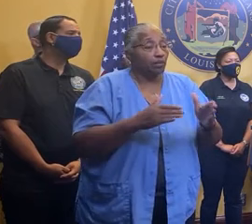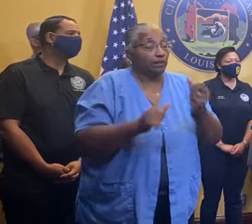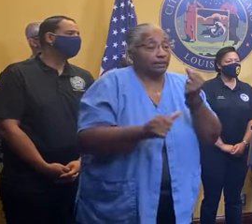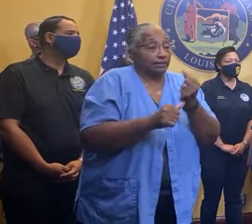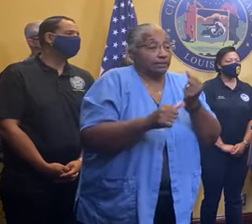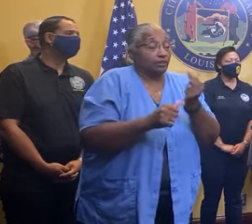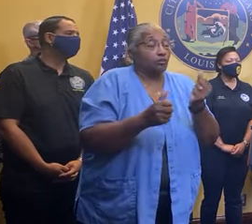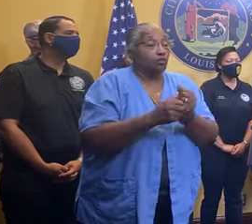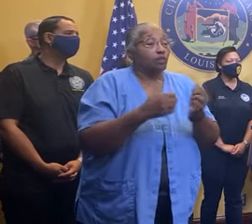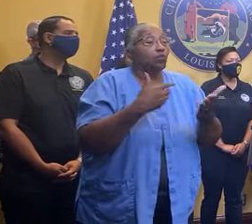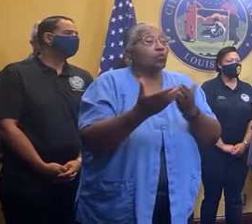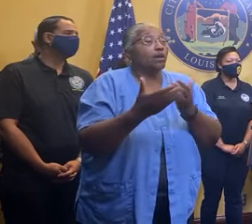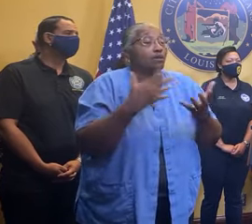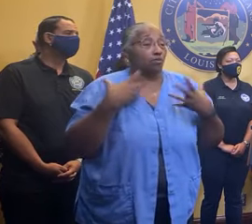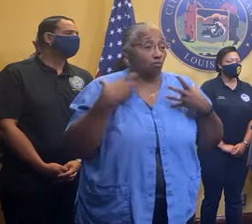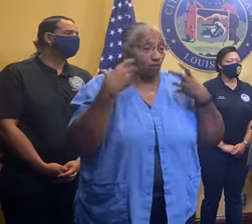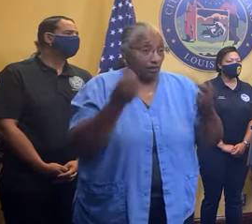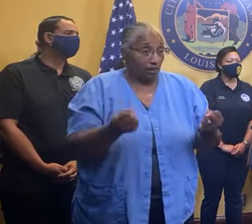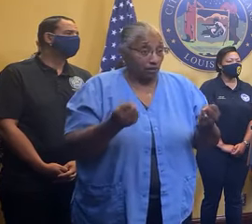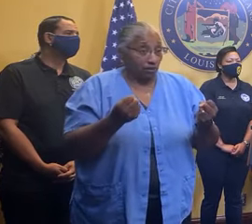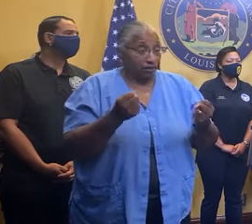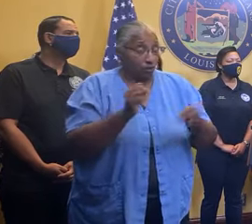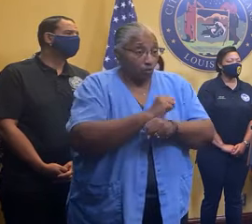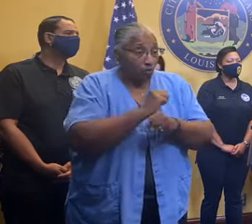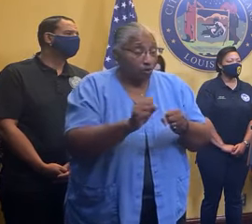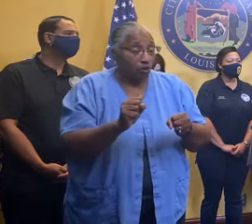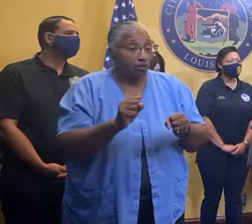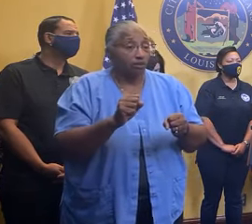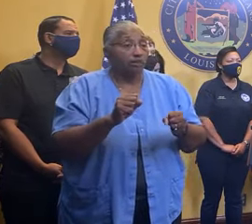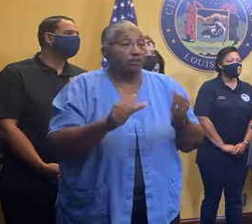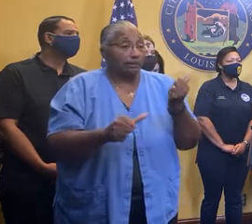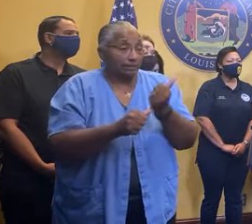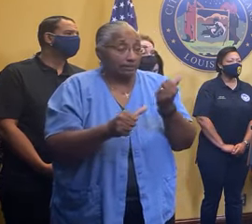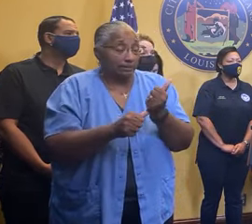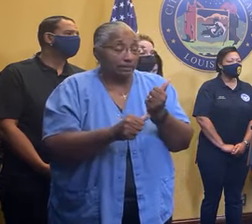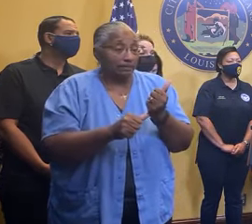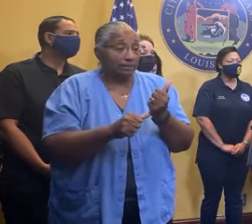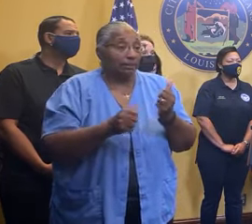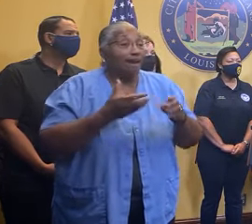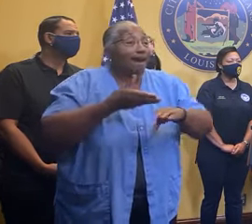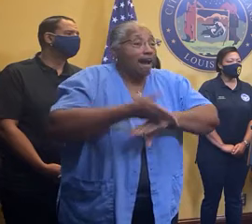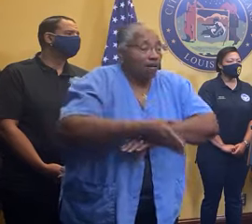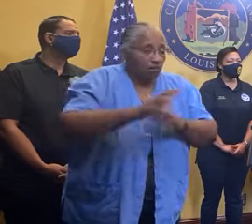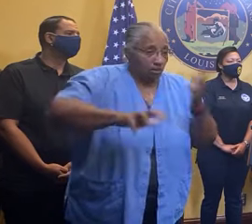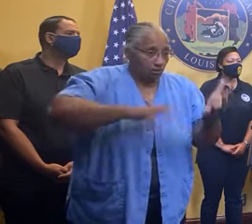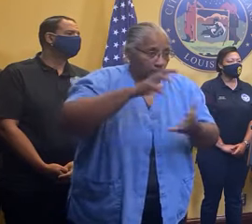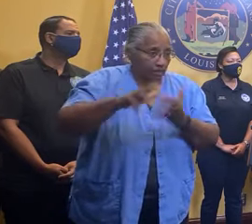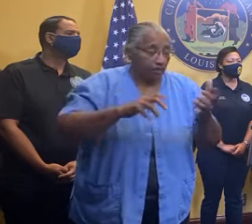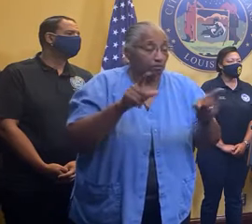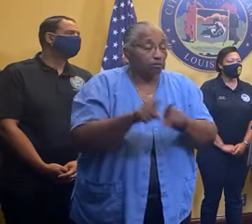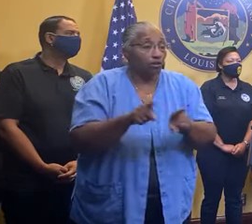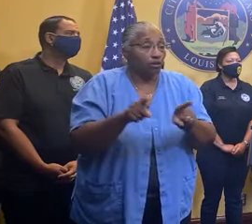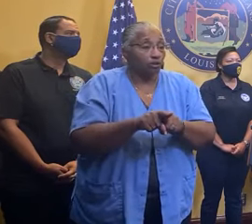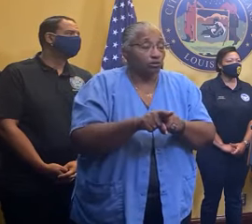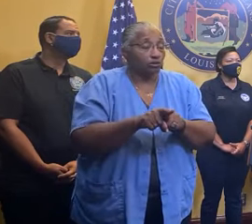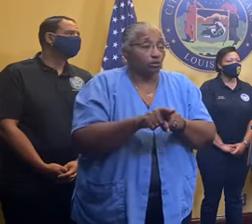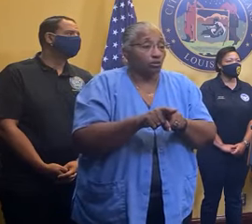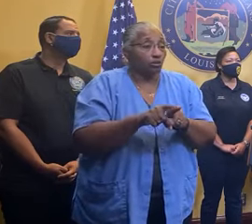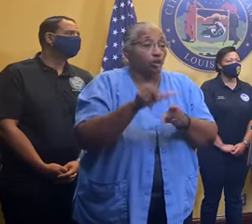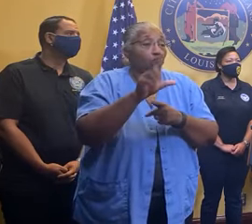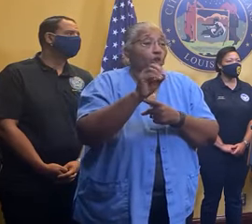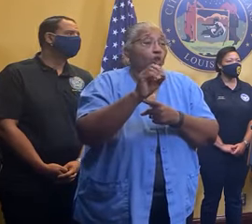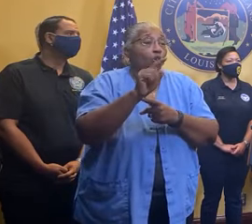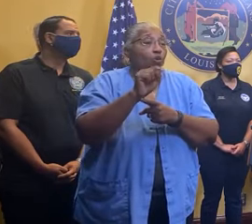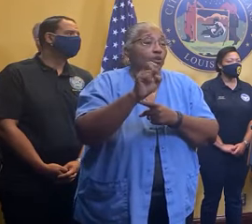whatever recovery efforts we will have to assist with after this, but also anti-looting. We will